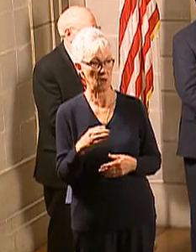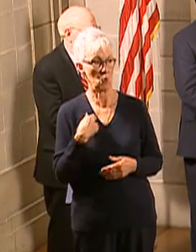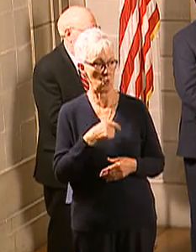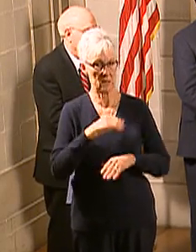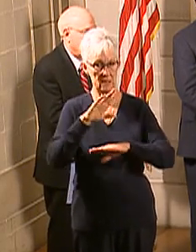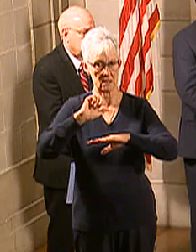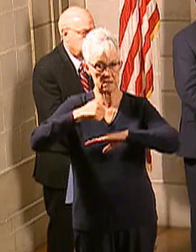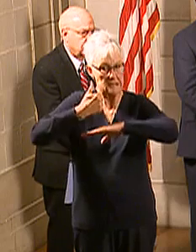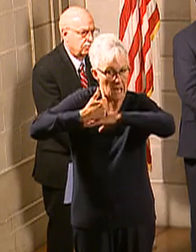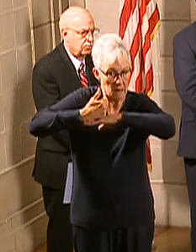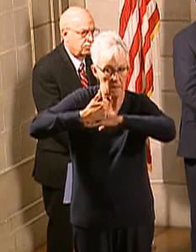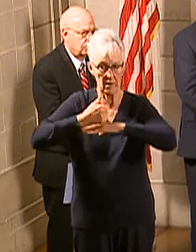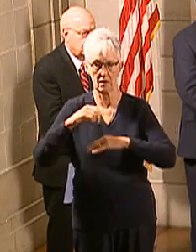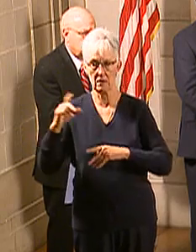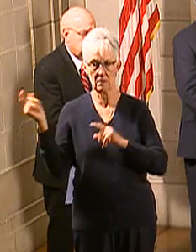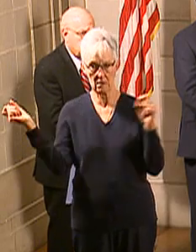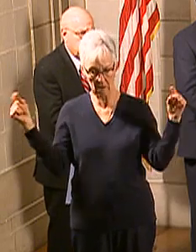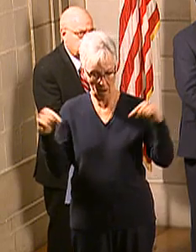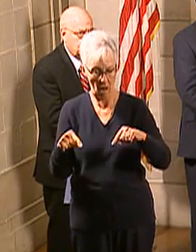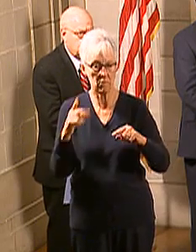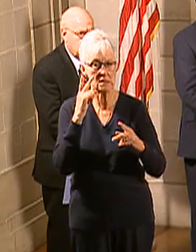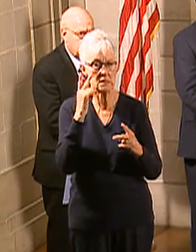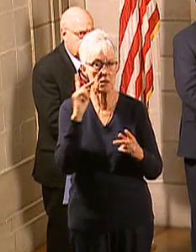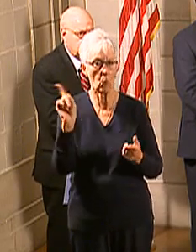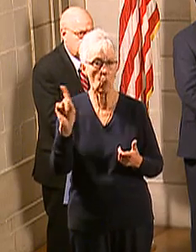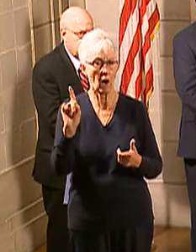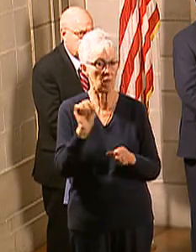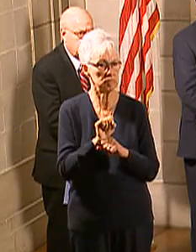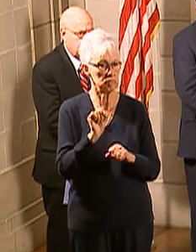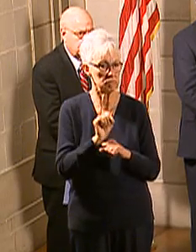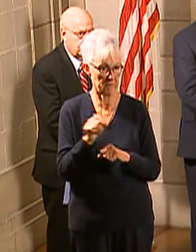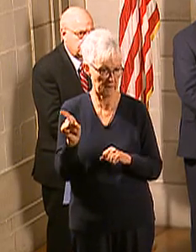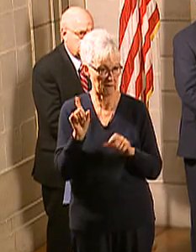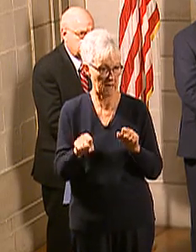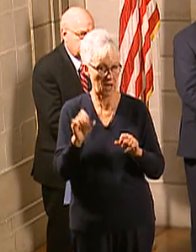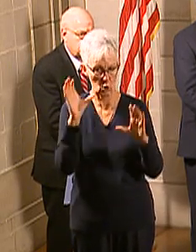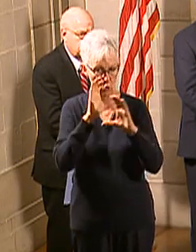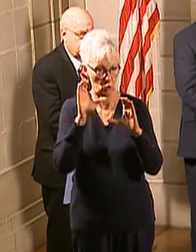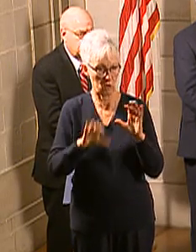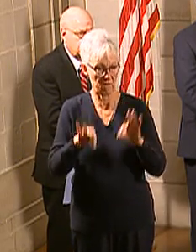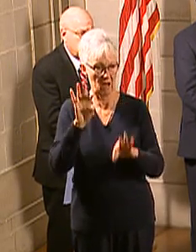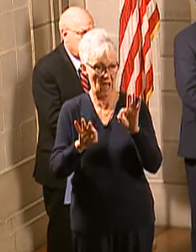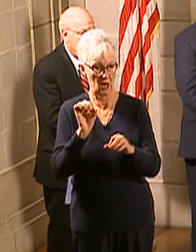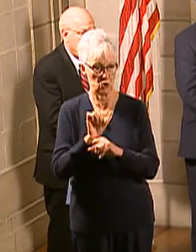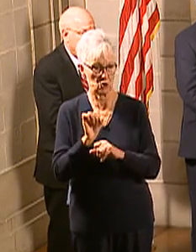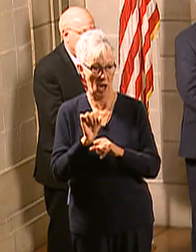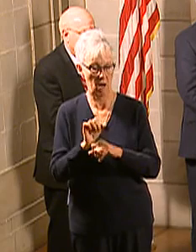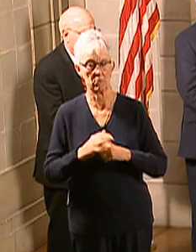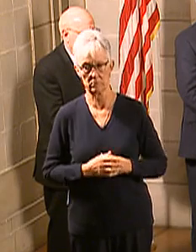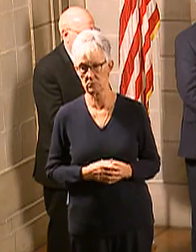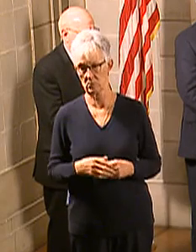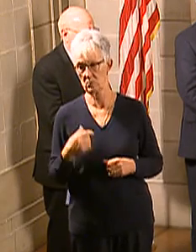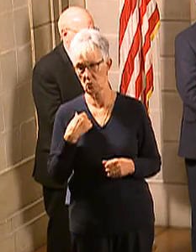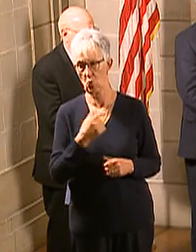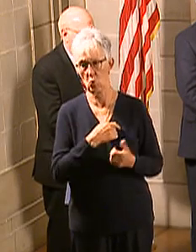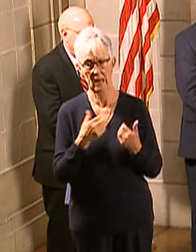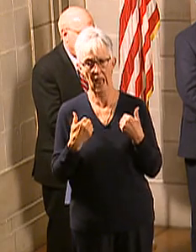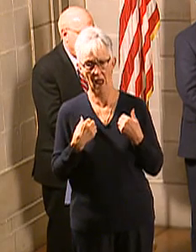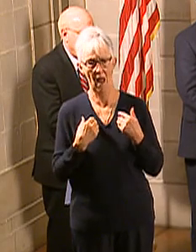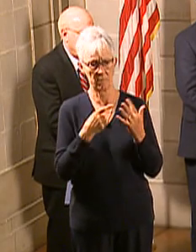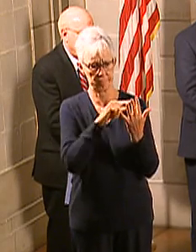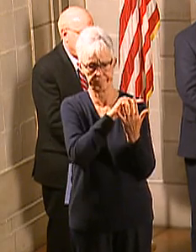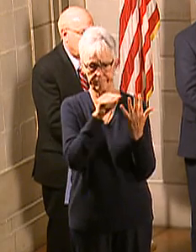civilian life easier. So there's a number of different strategies we've got to be able to engage people and get them back into the workforce here.